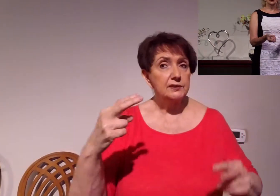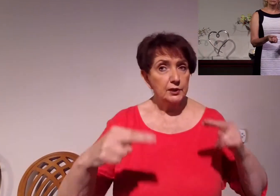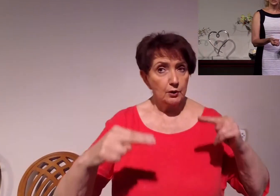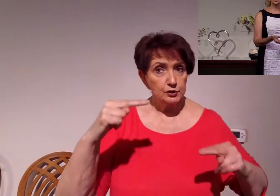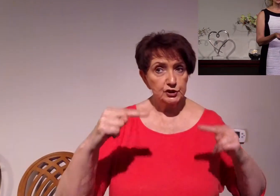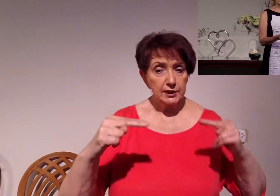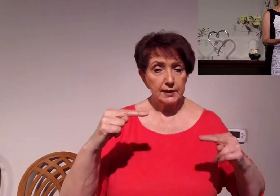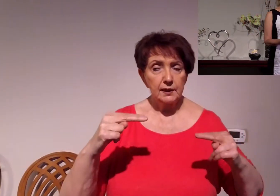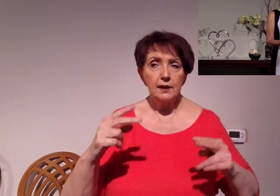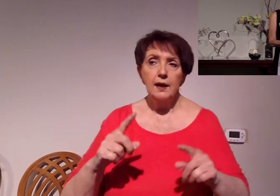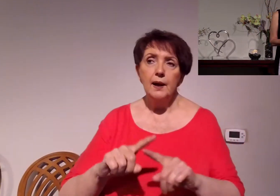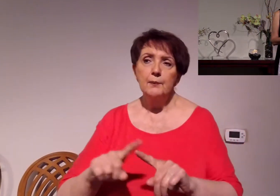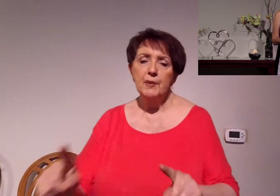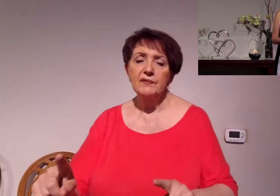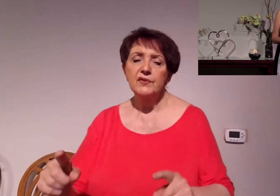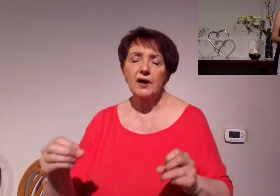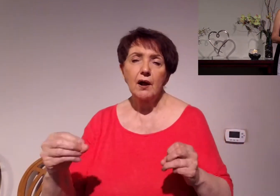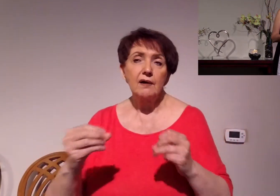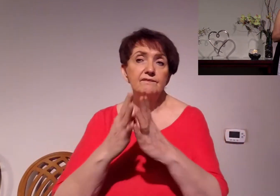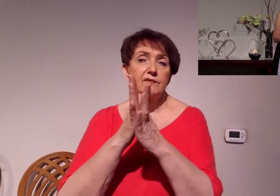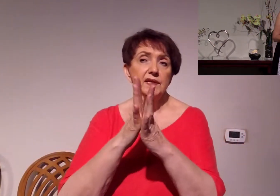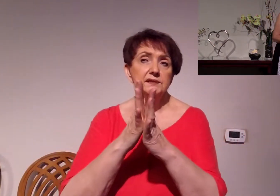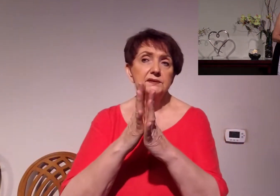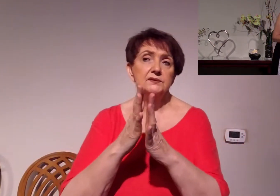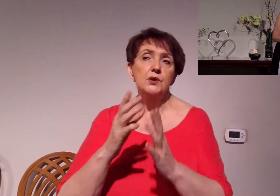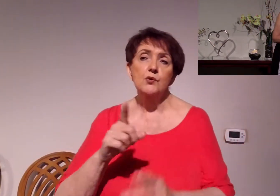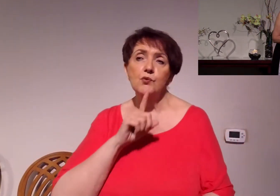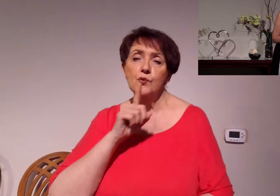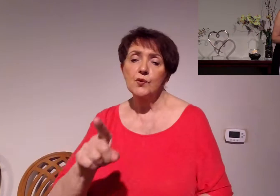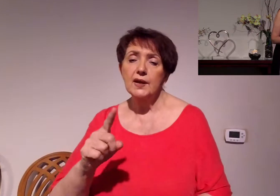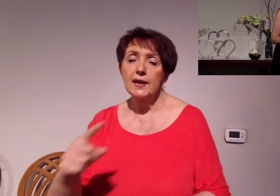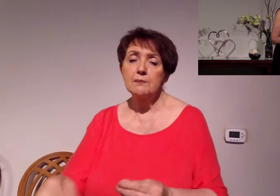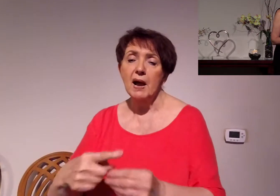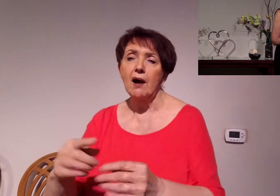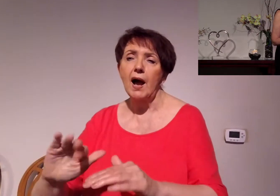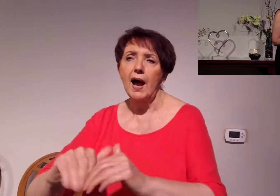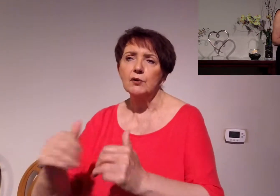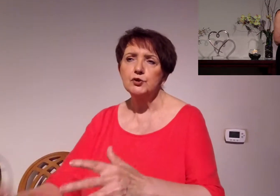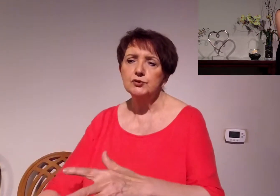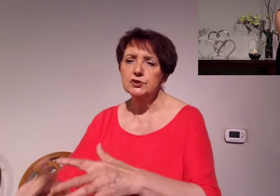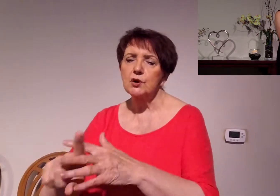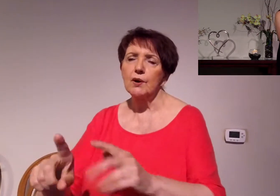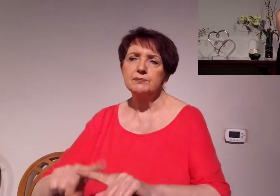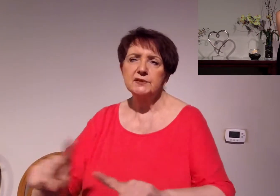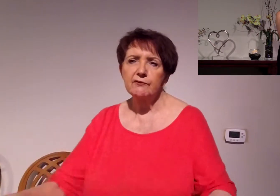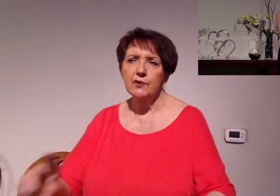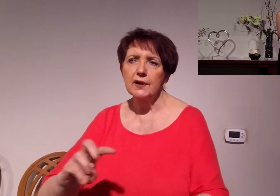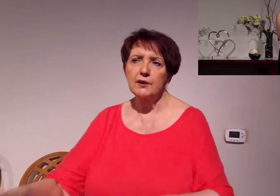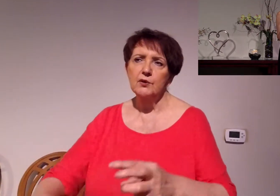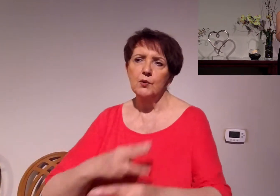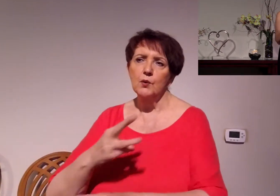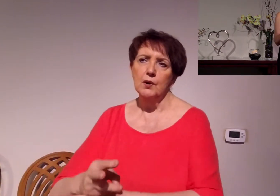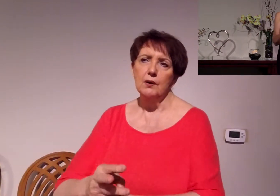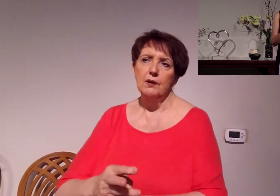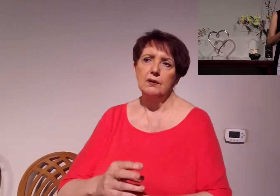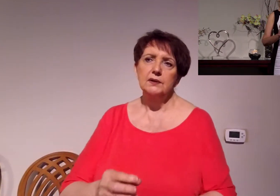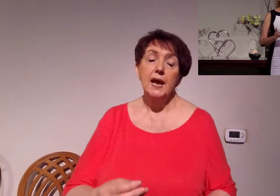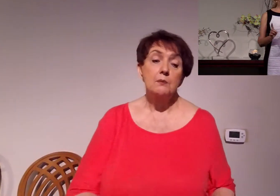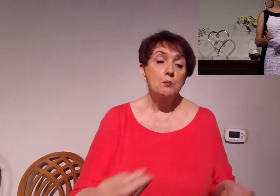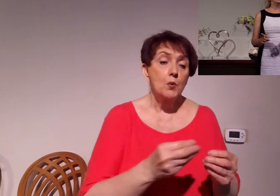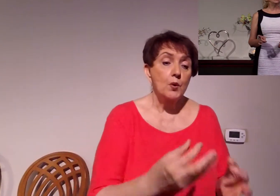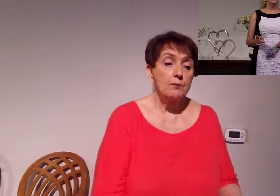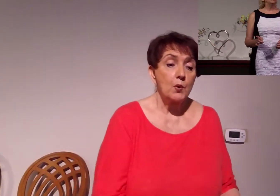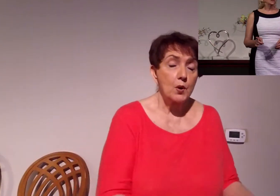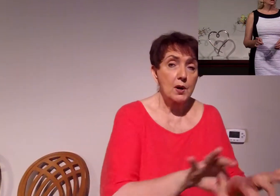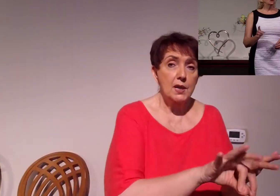our conflicts are actually about the way in which we show up in the world differently. And even more importantly than that,